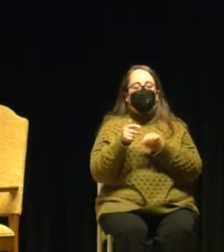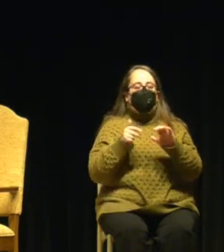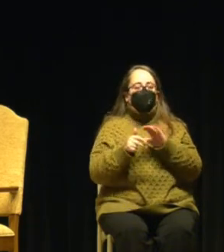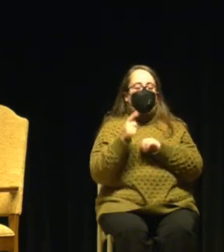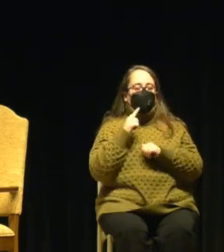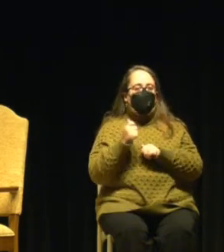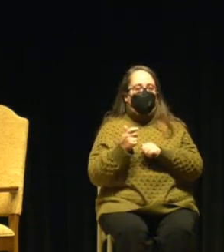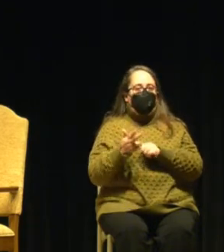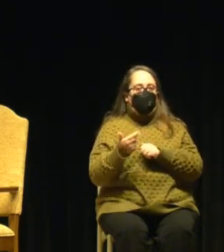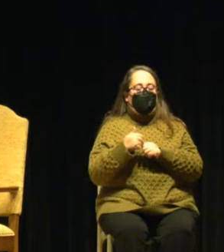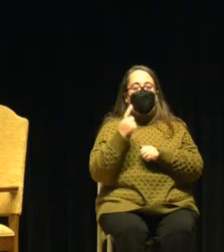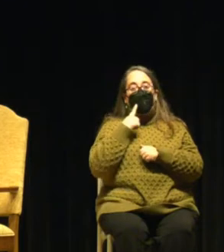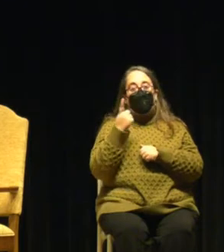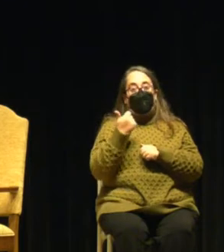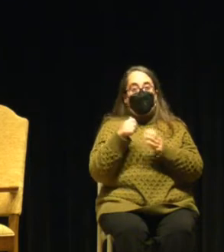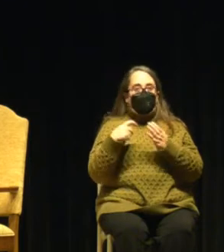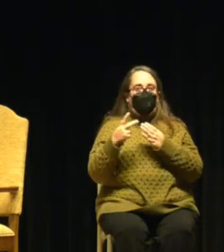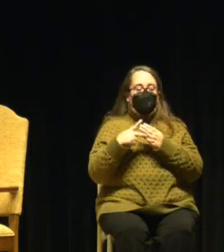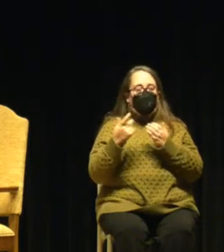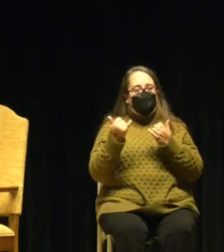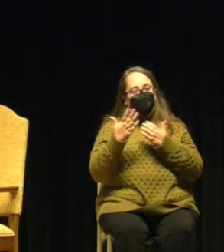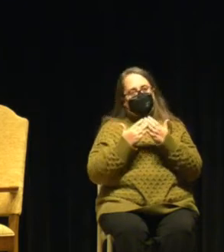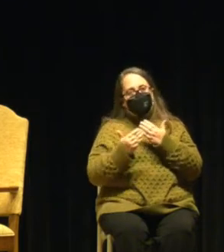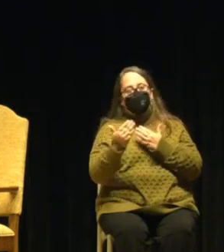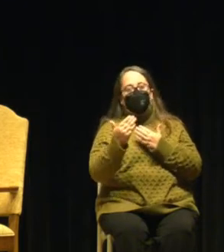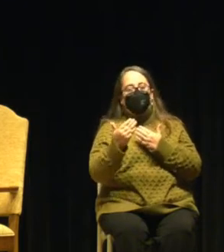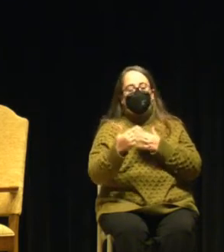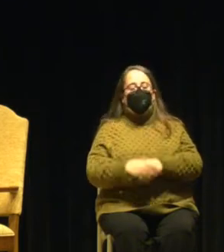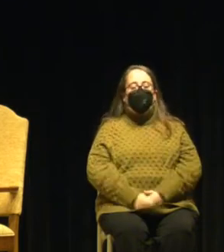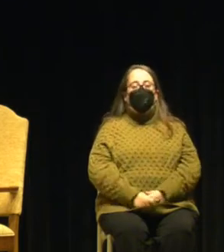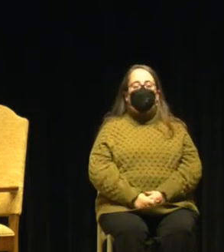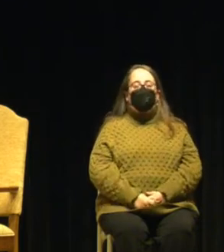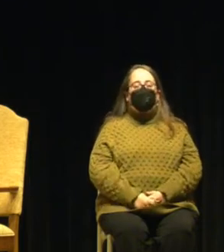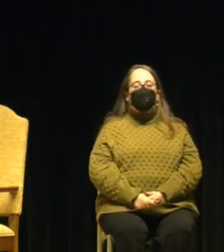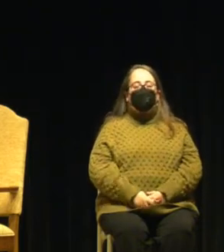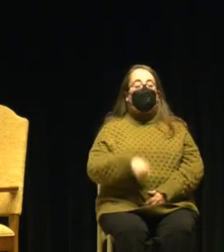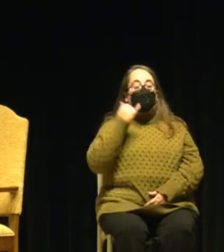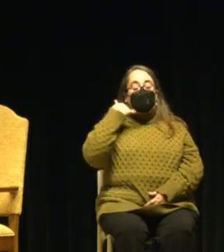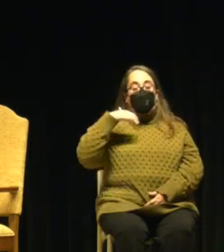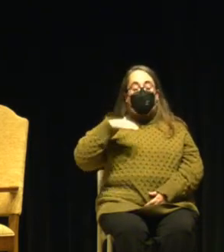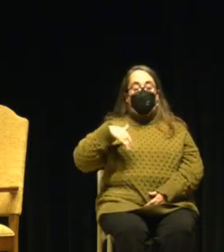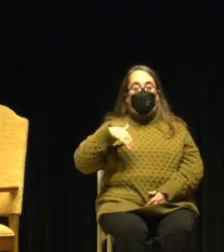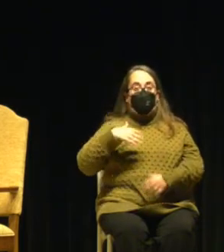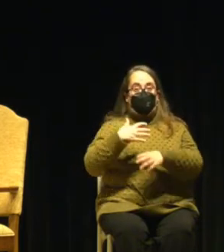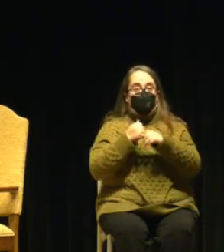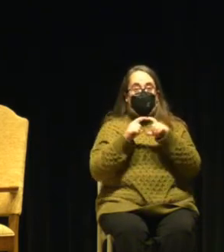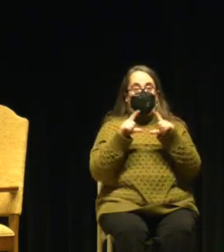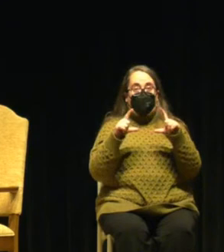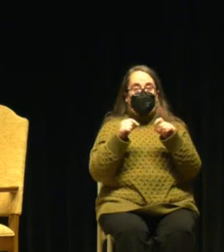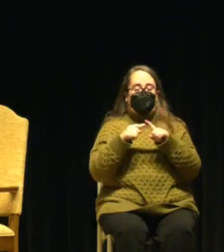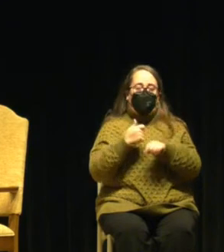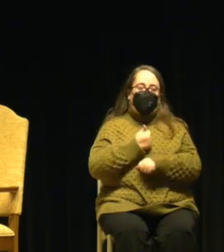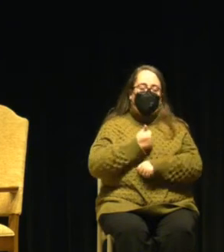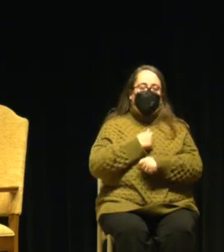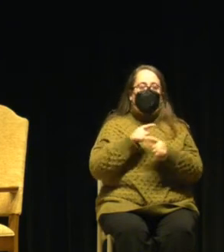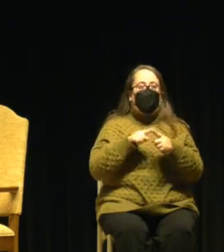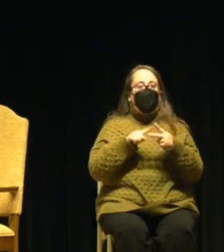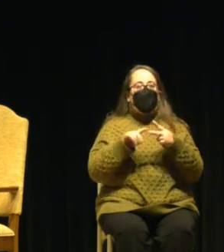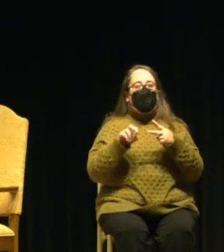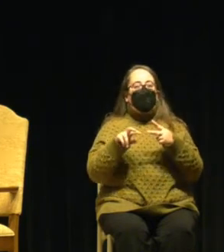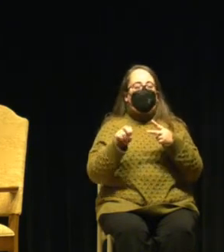anybody joining us for any of our programs now and forever forward. If you haven't already gotten a voucher from myself or